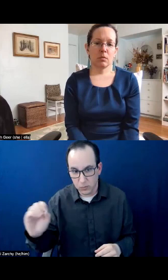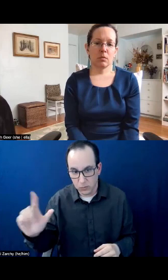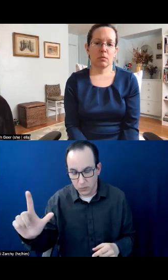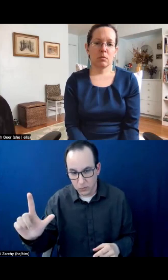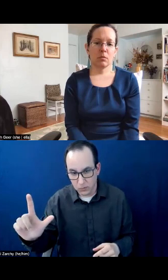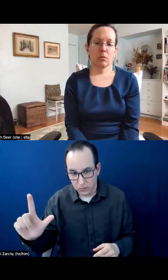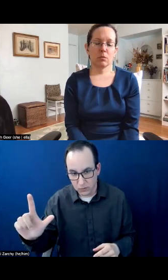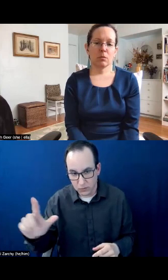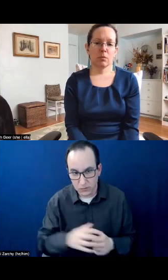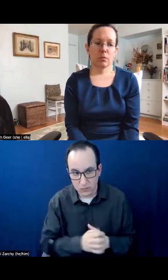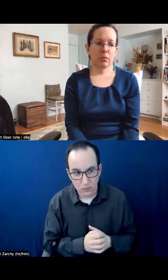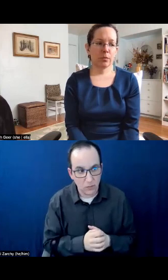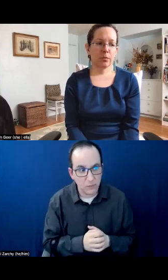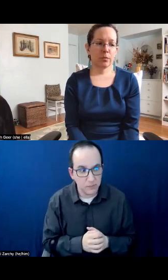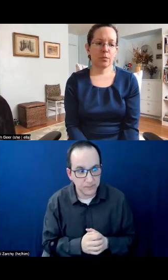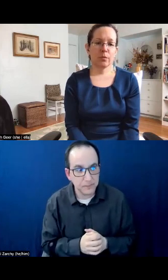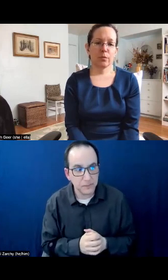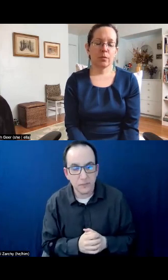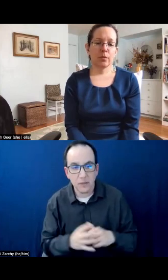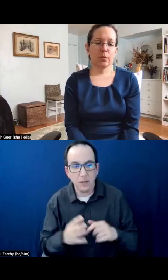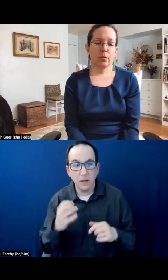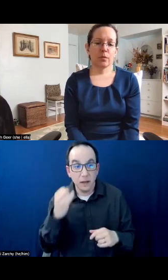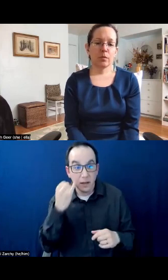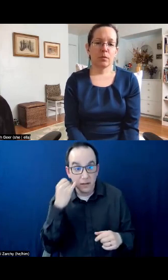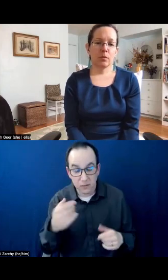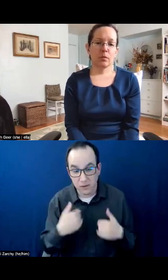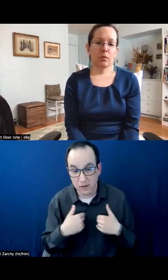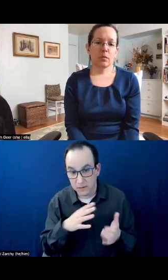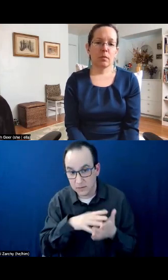Expansion Expression Tool.